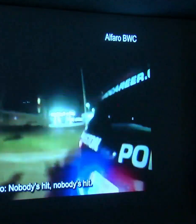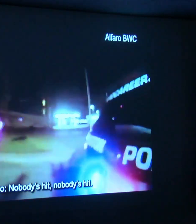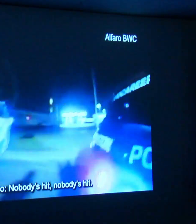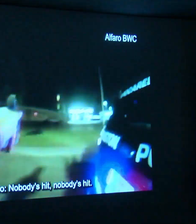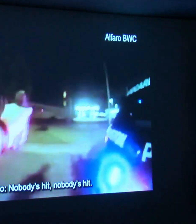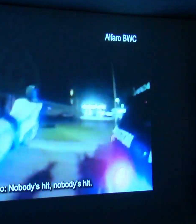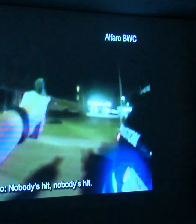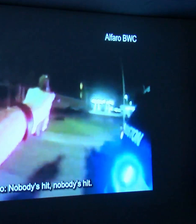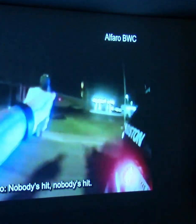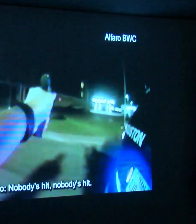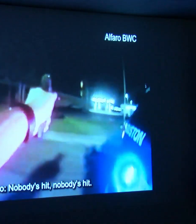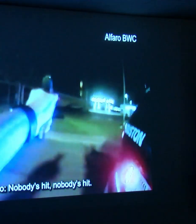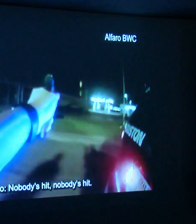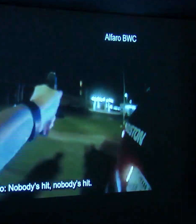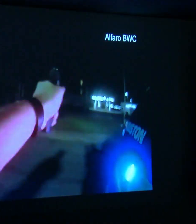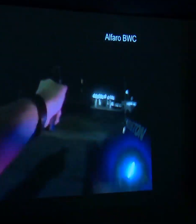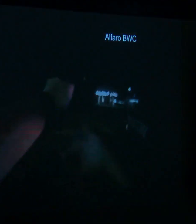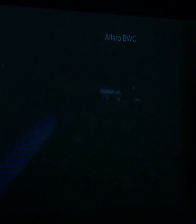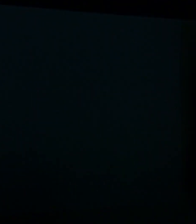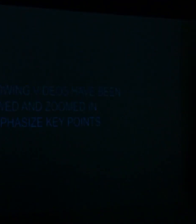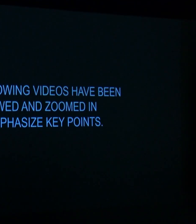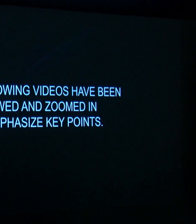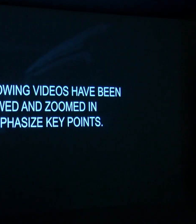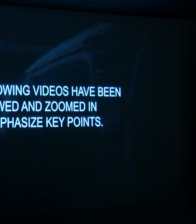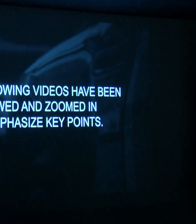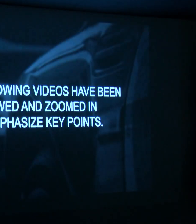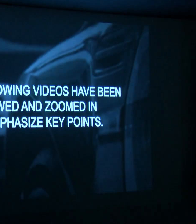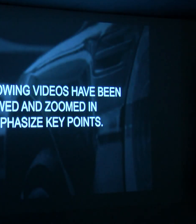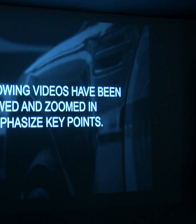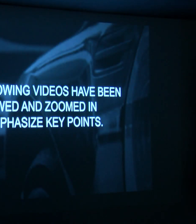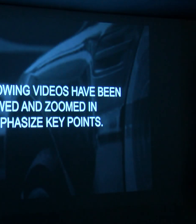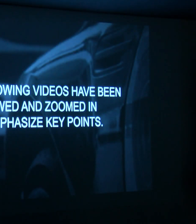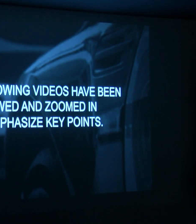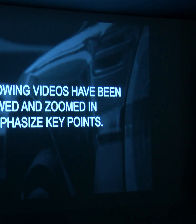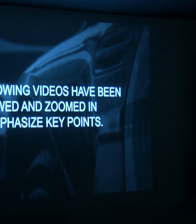No. Nobody's hit. Nobody's hit.